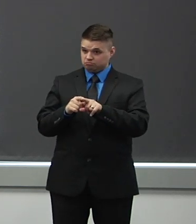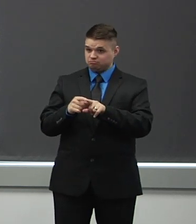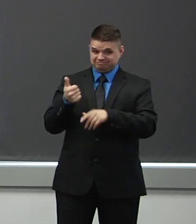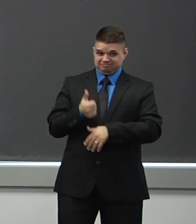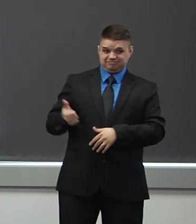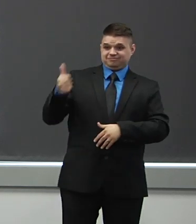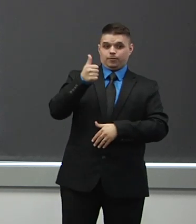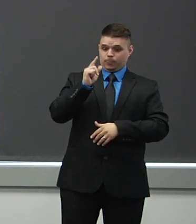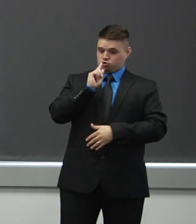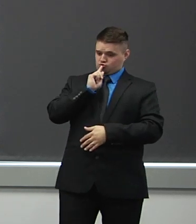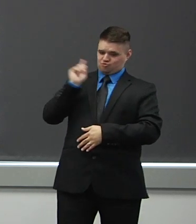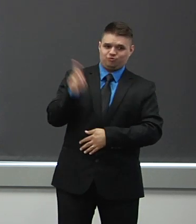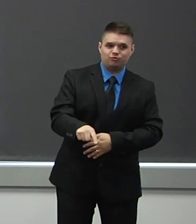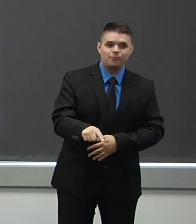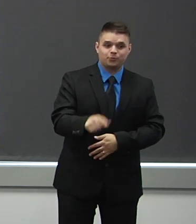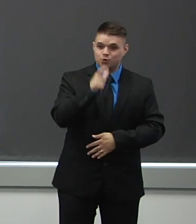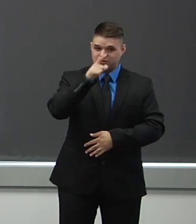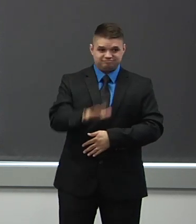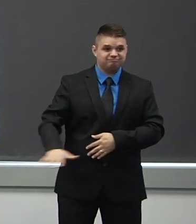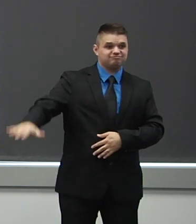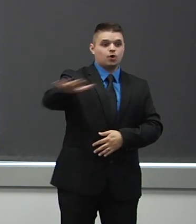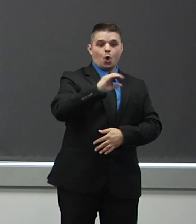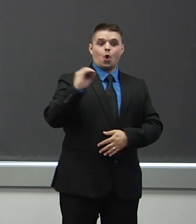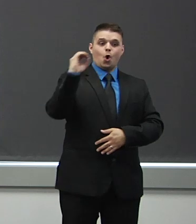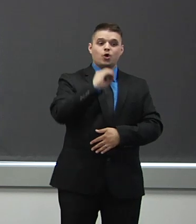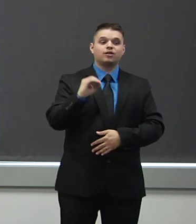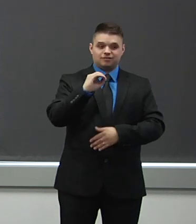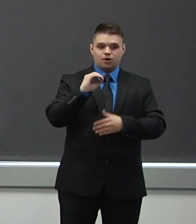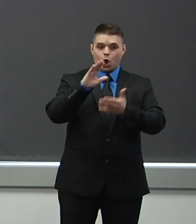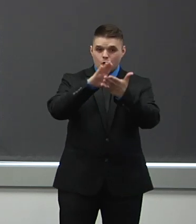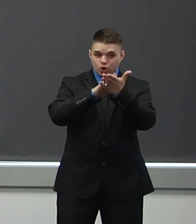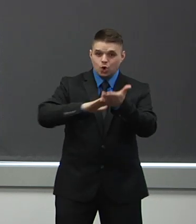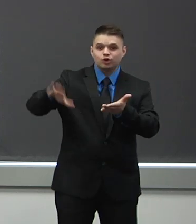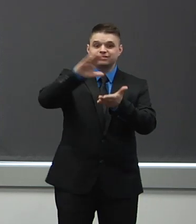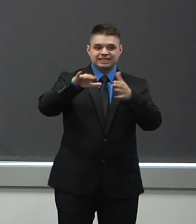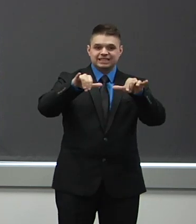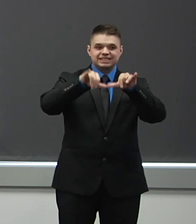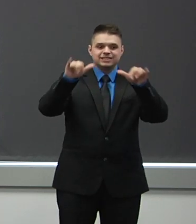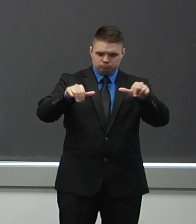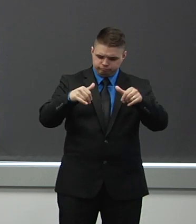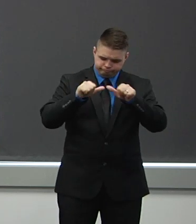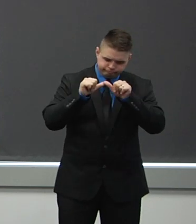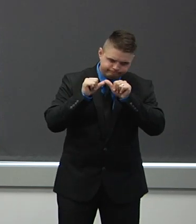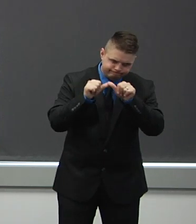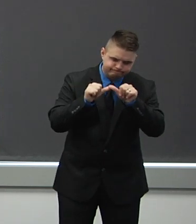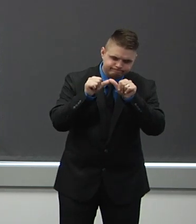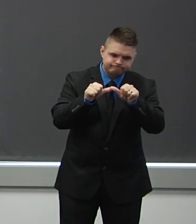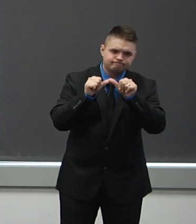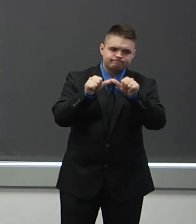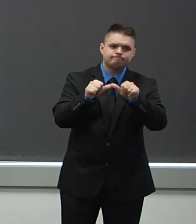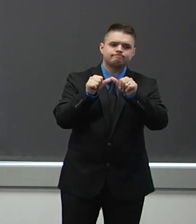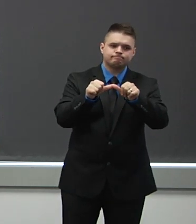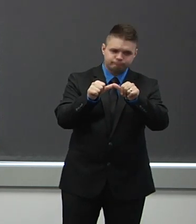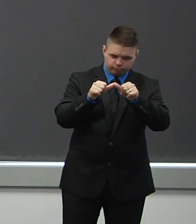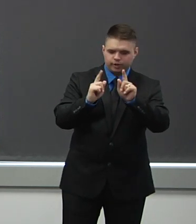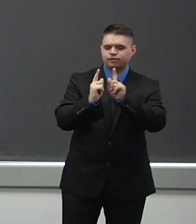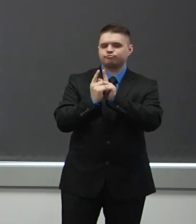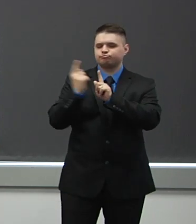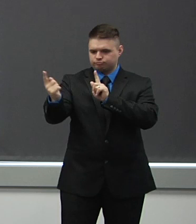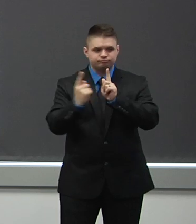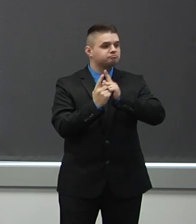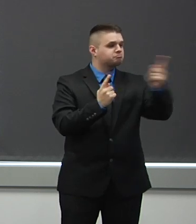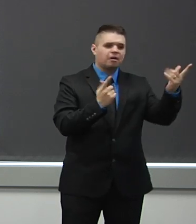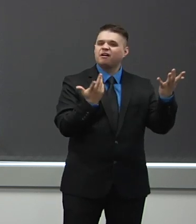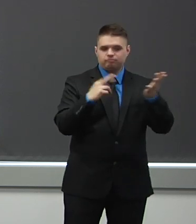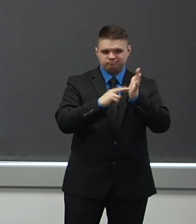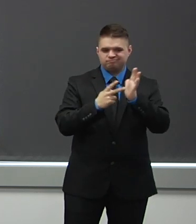for Oregon's post-secondary education system to continue following distance learning through the end of the